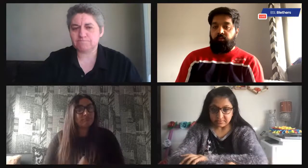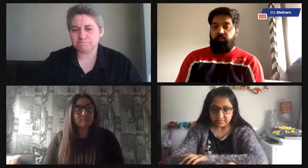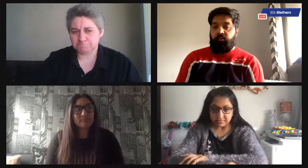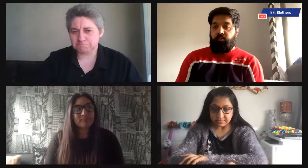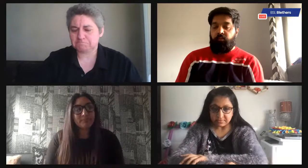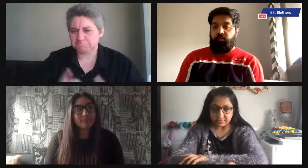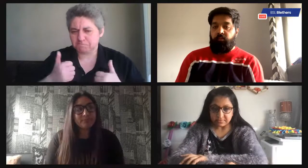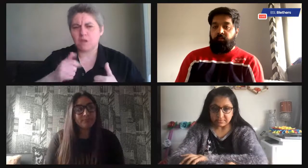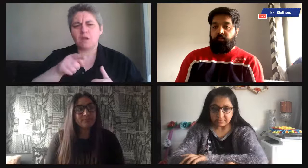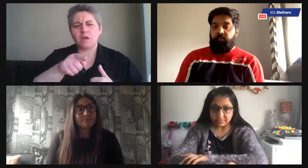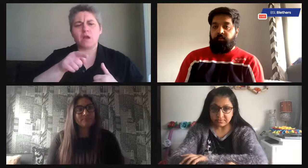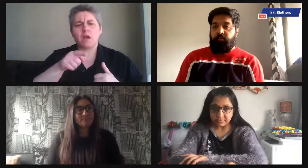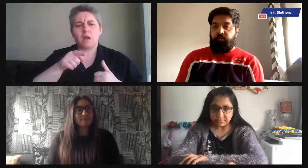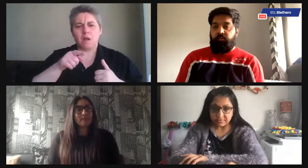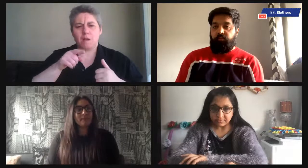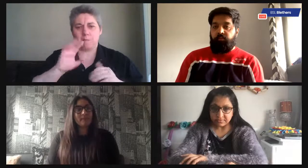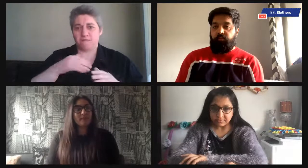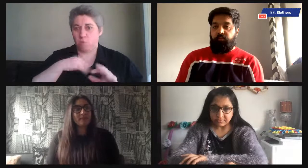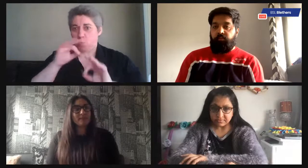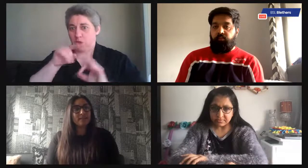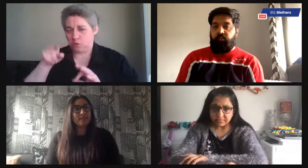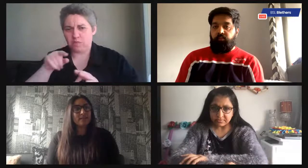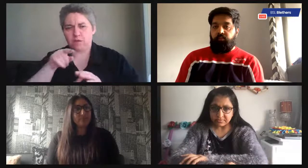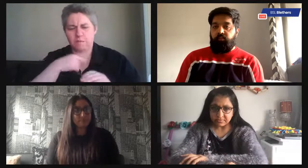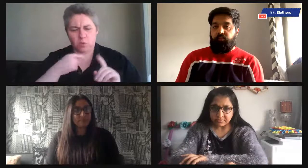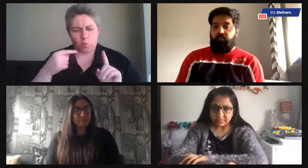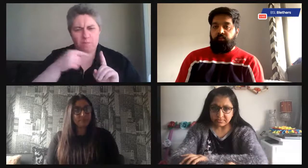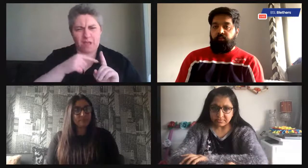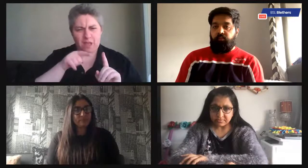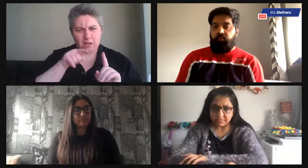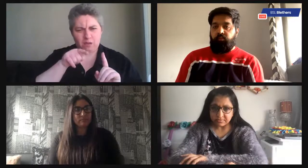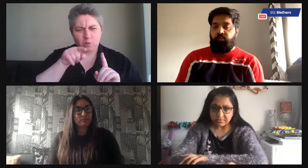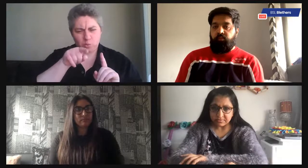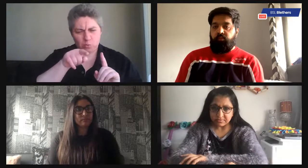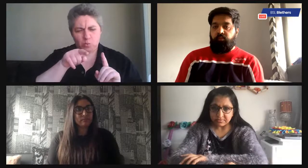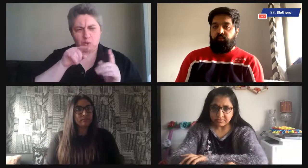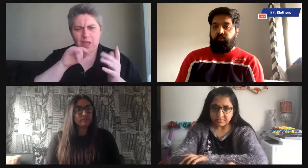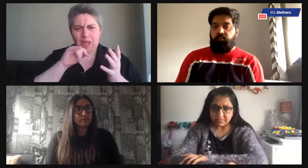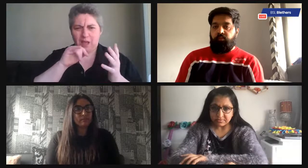agree kind of international sign, and then from then learn our sign.